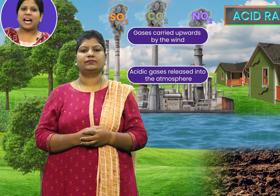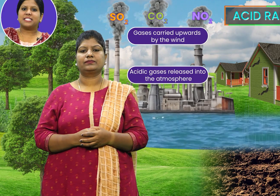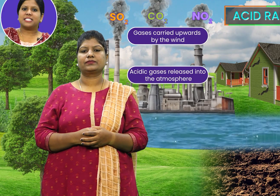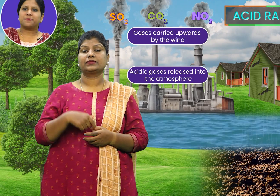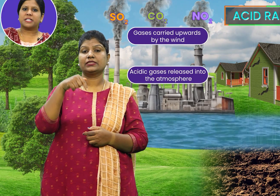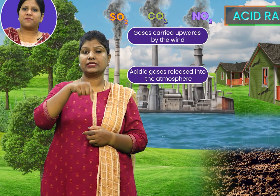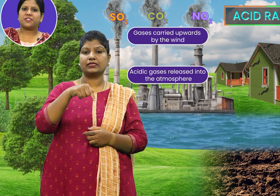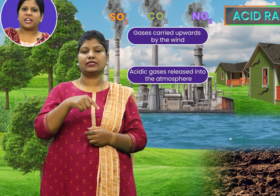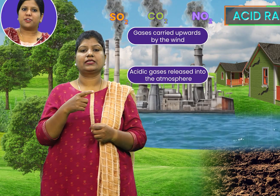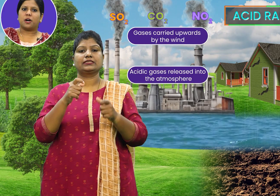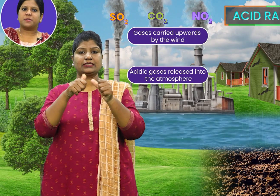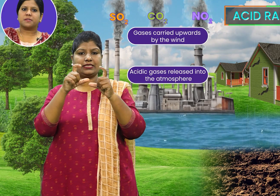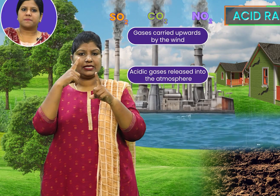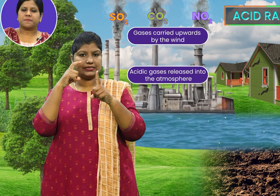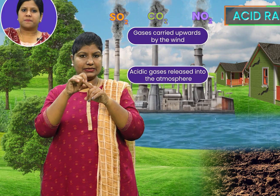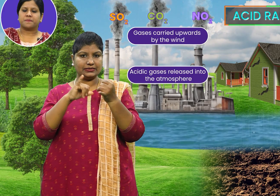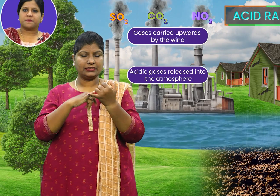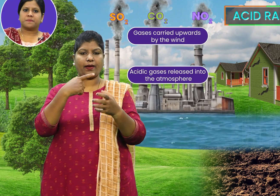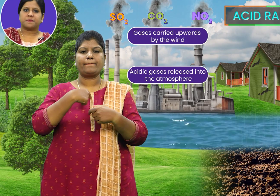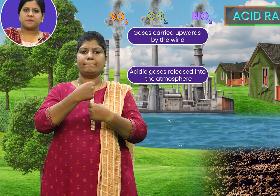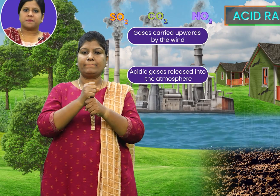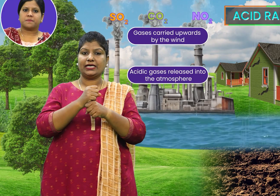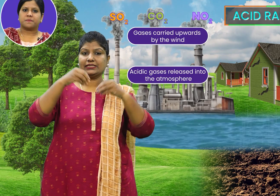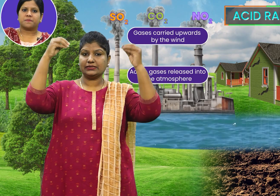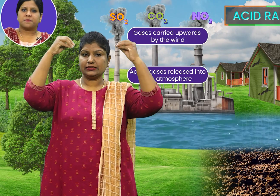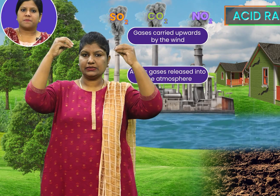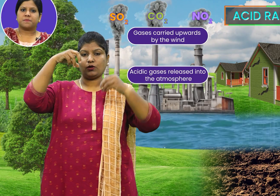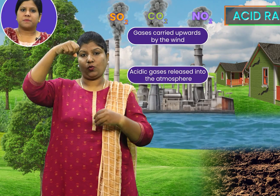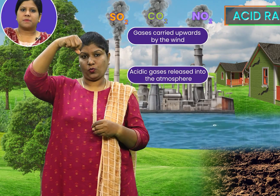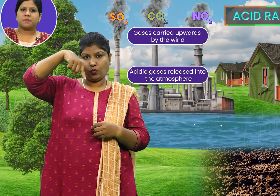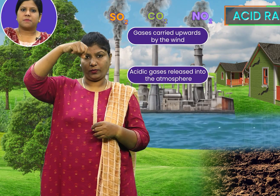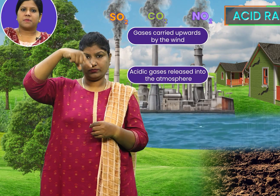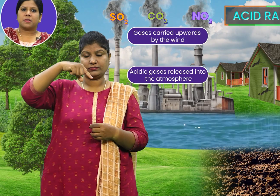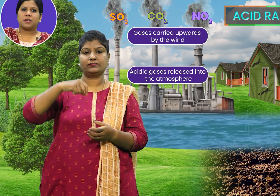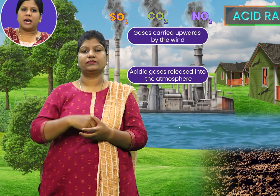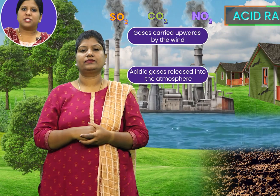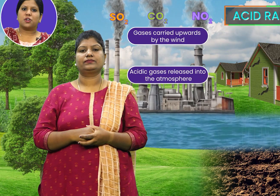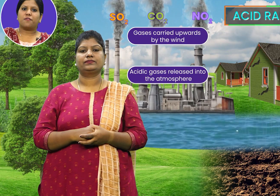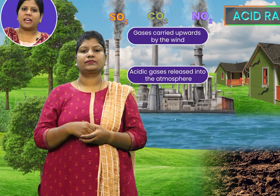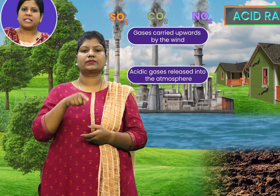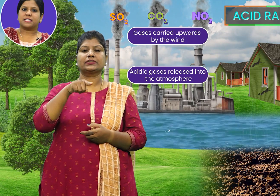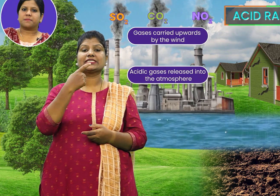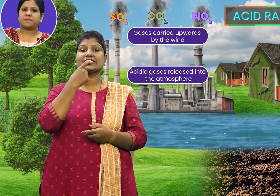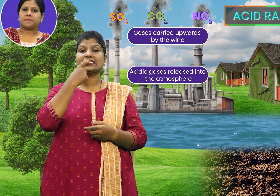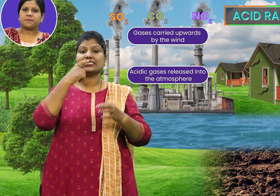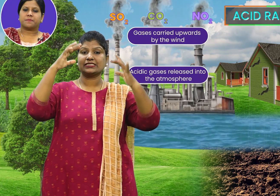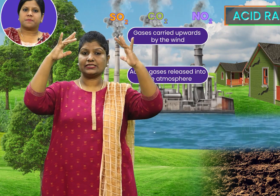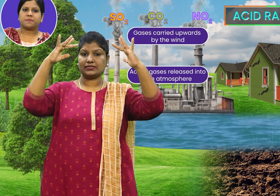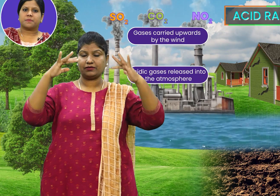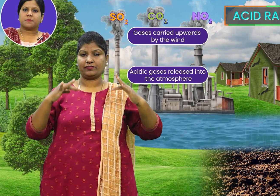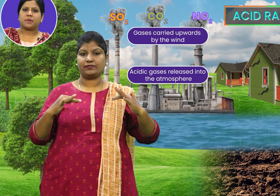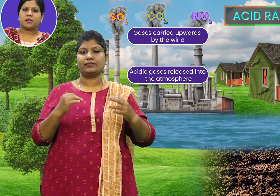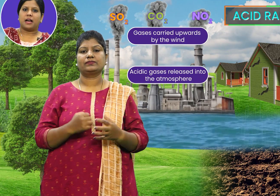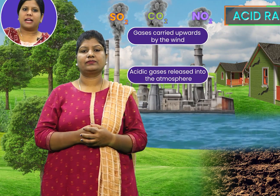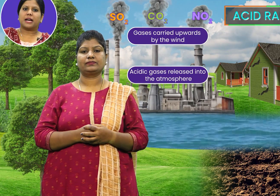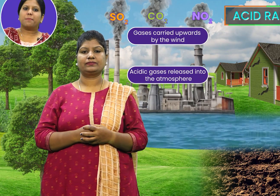These acids mix with raindrops and snowflakes